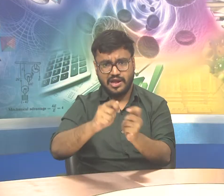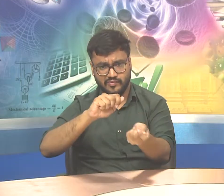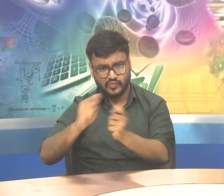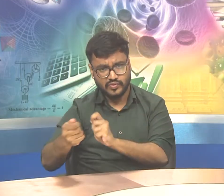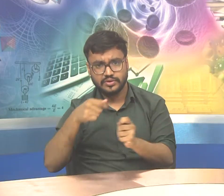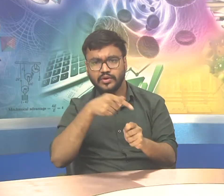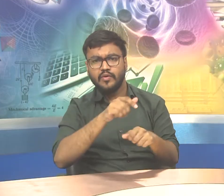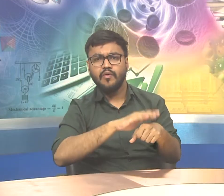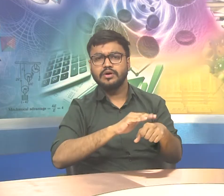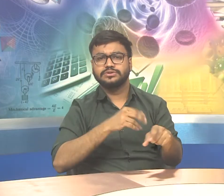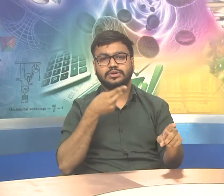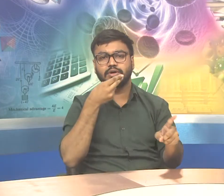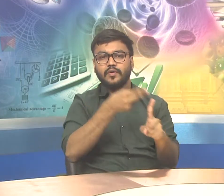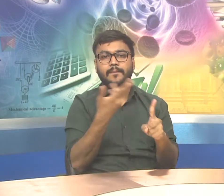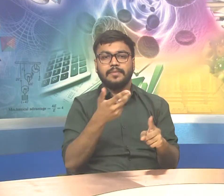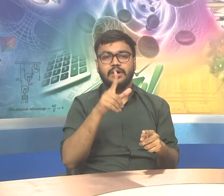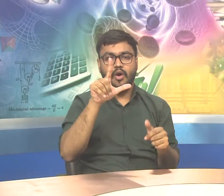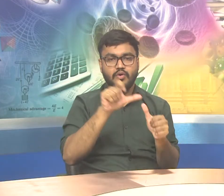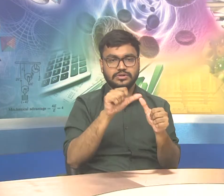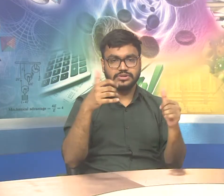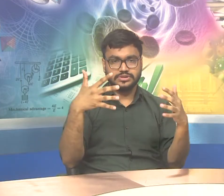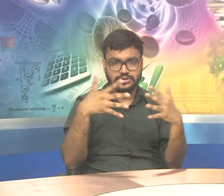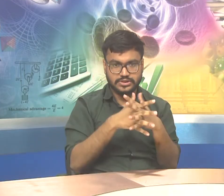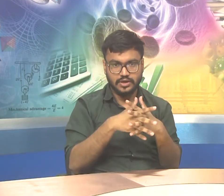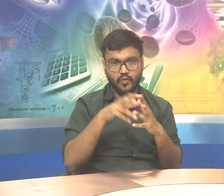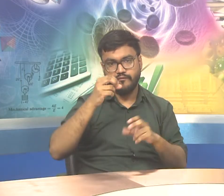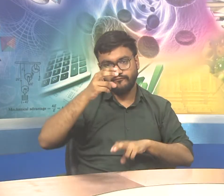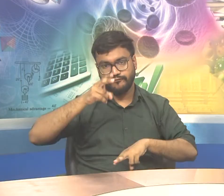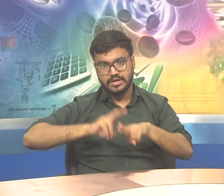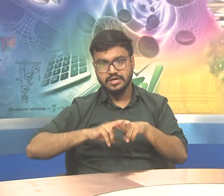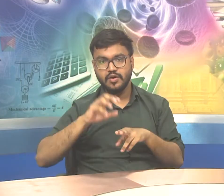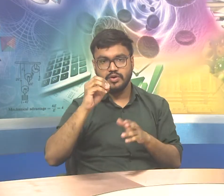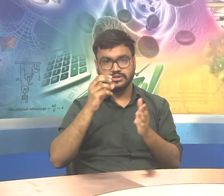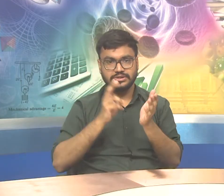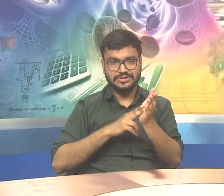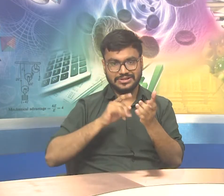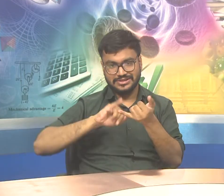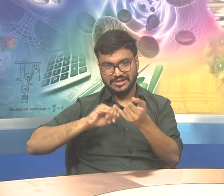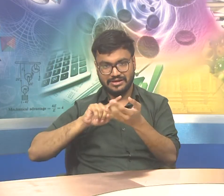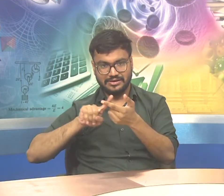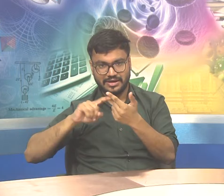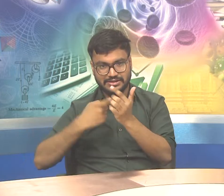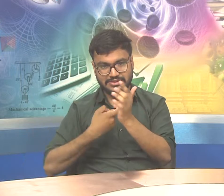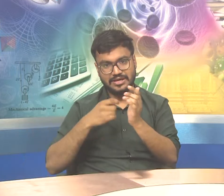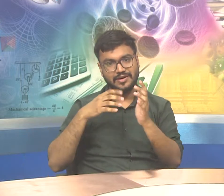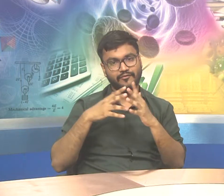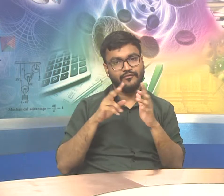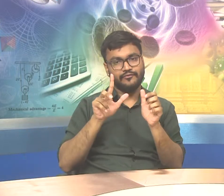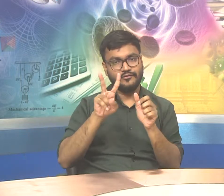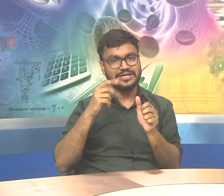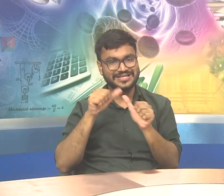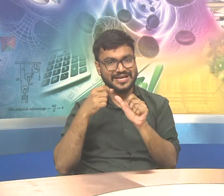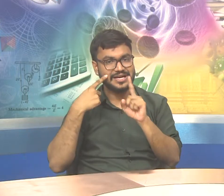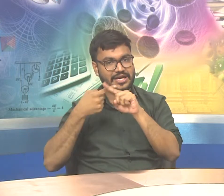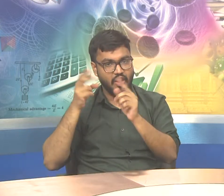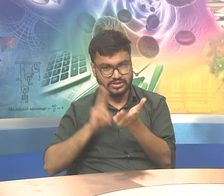During transformation of energy from one form to another, it remains constant.